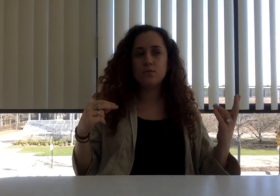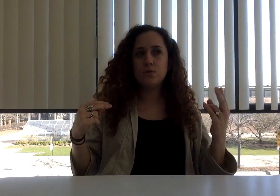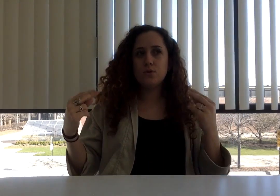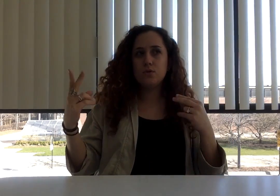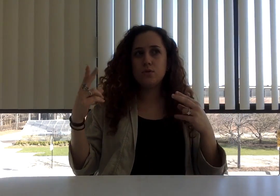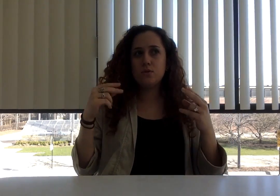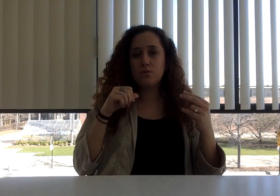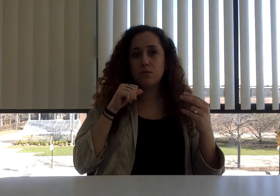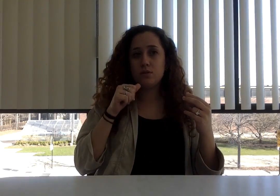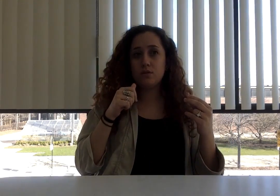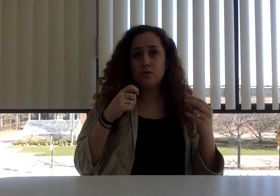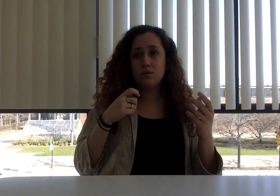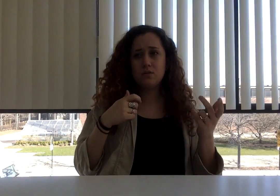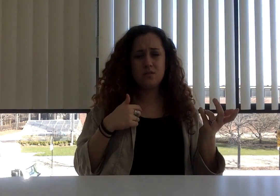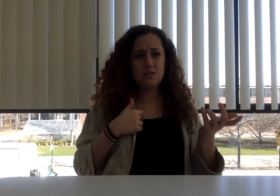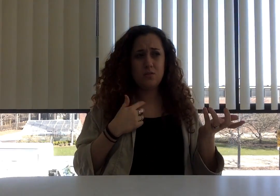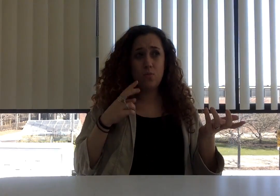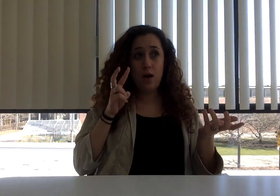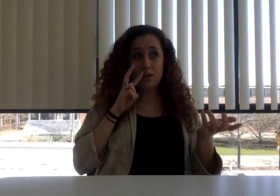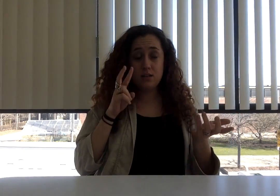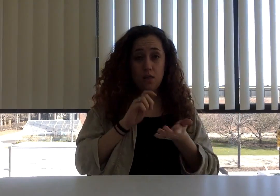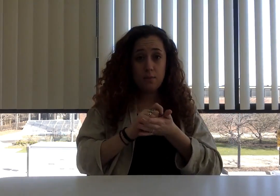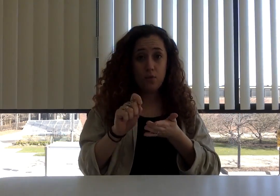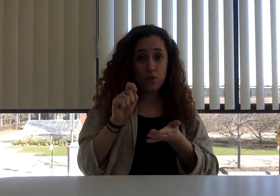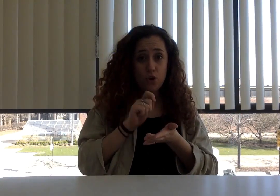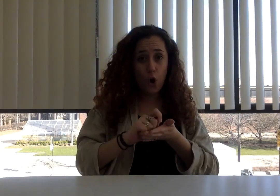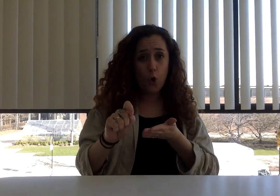I saw him on the notes. I could be wrong though, so.